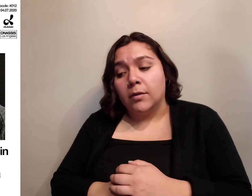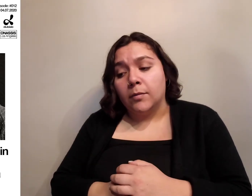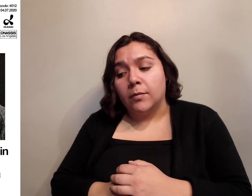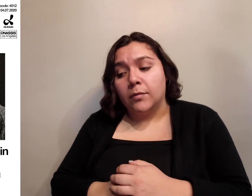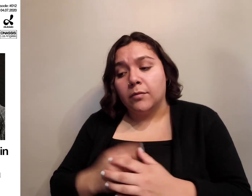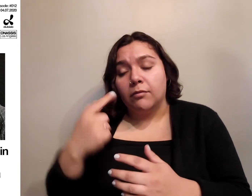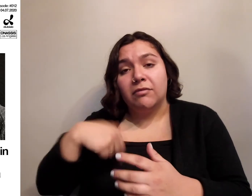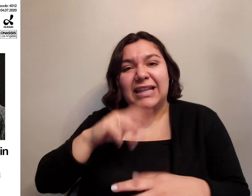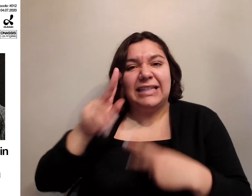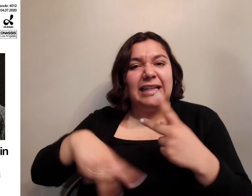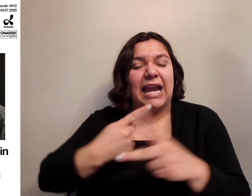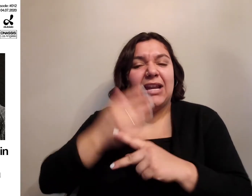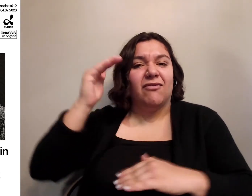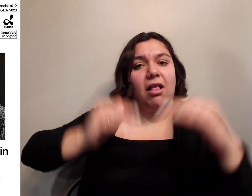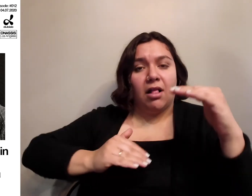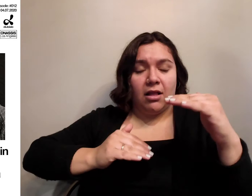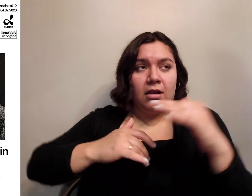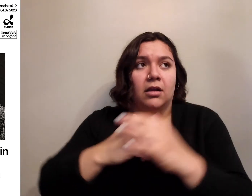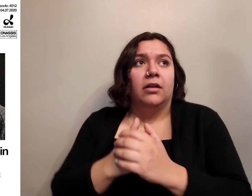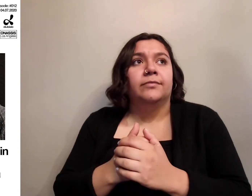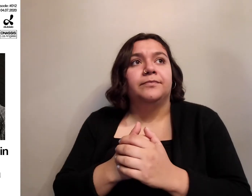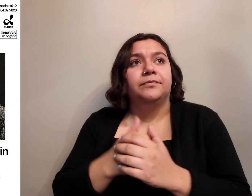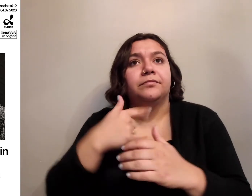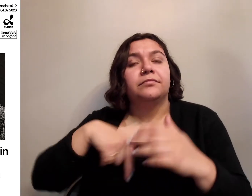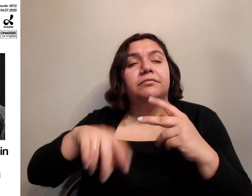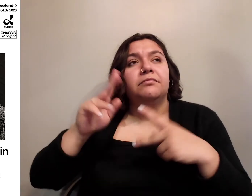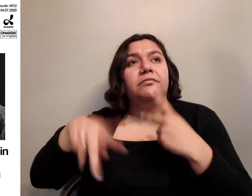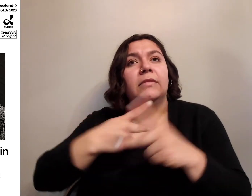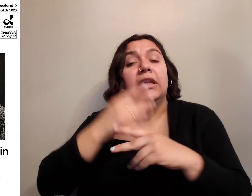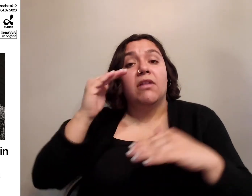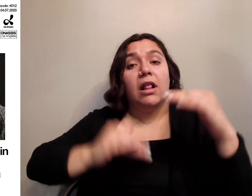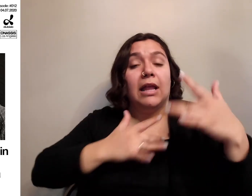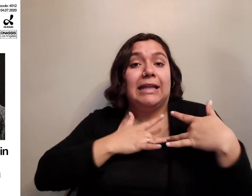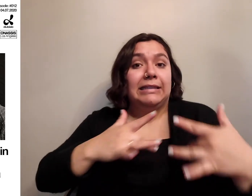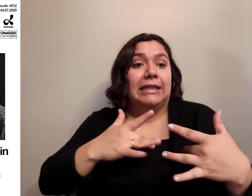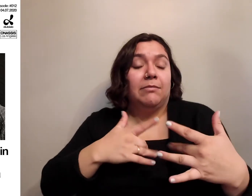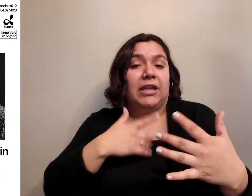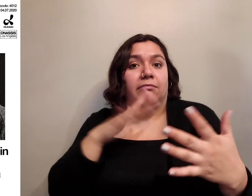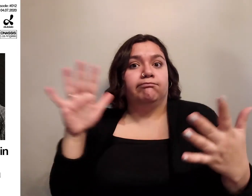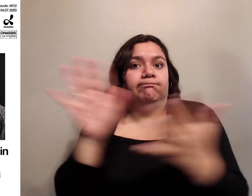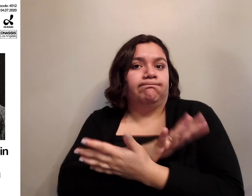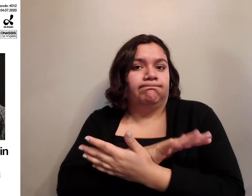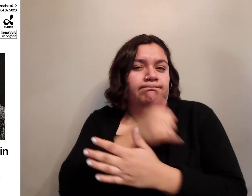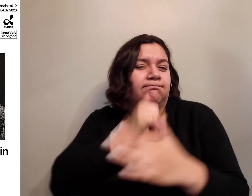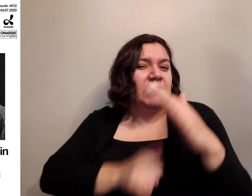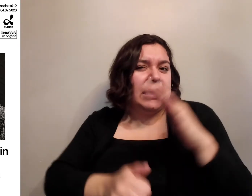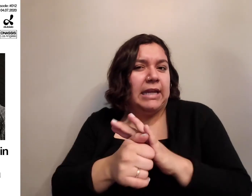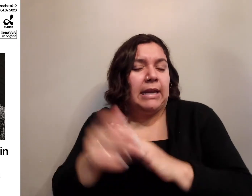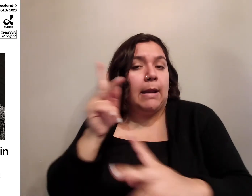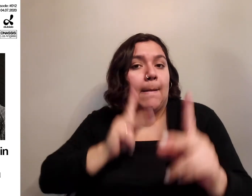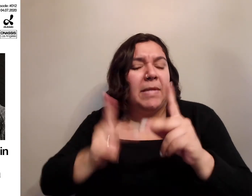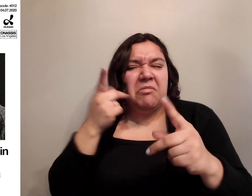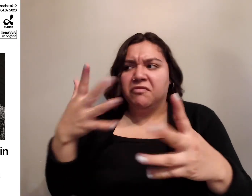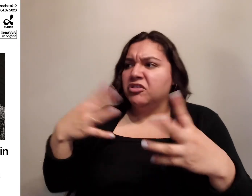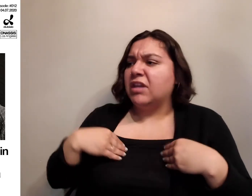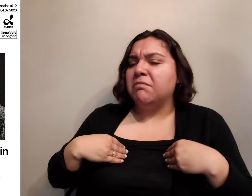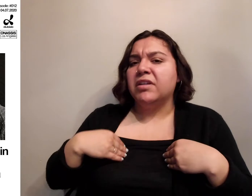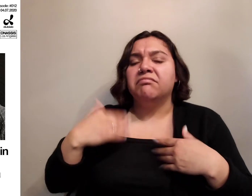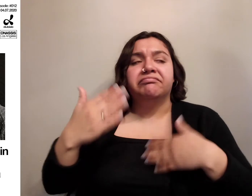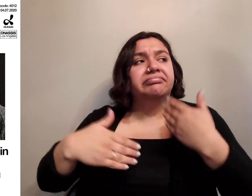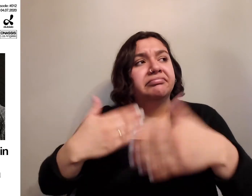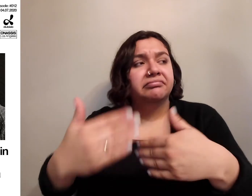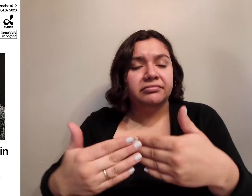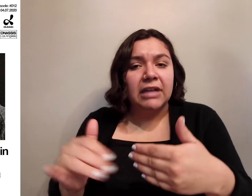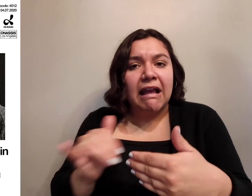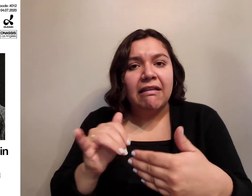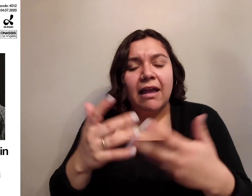these kinds of inequalities that are typically hidden, that people sort of have accepted almost